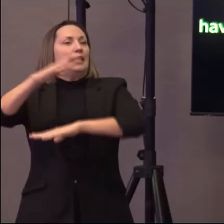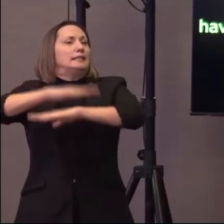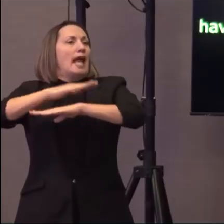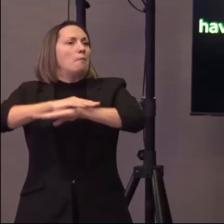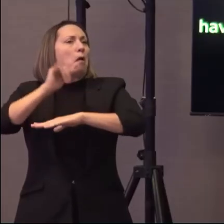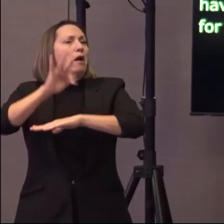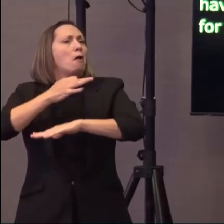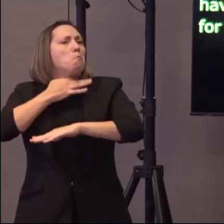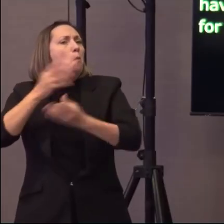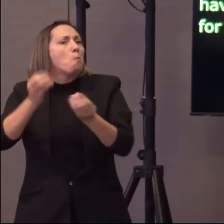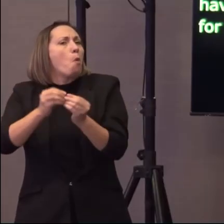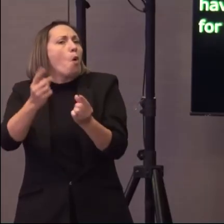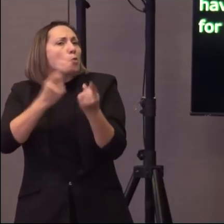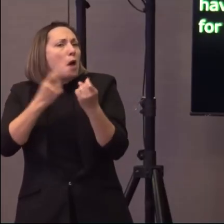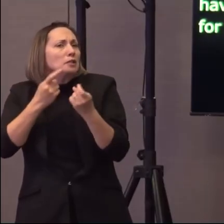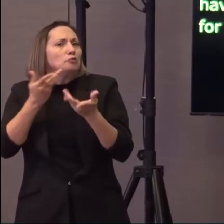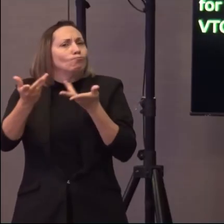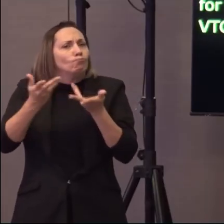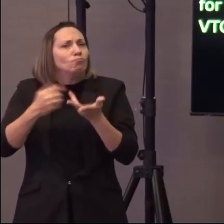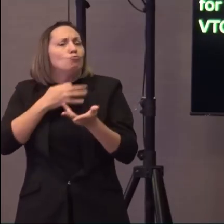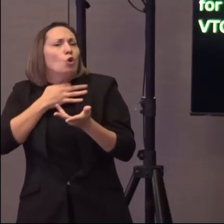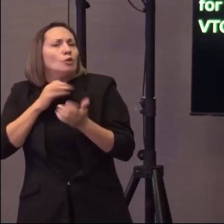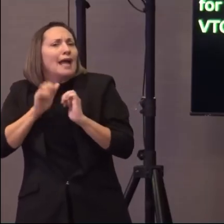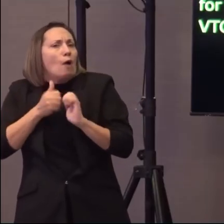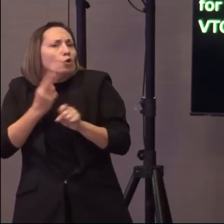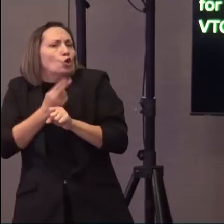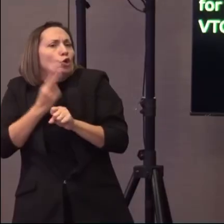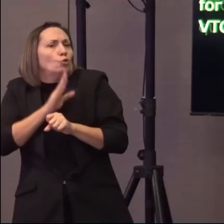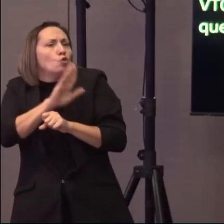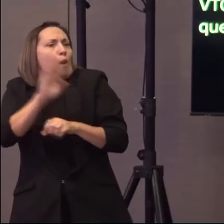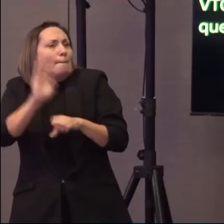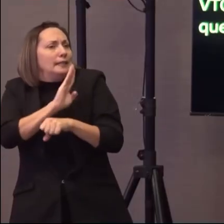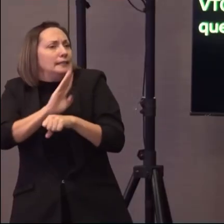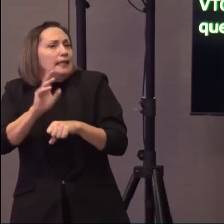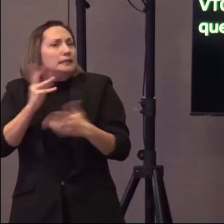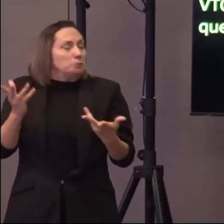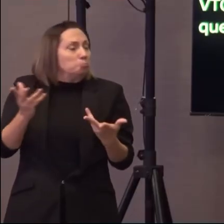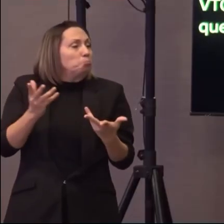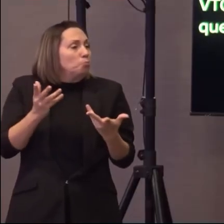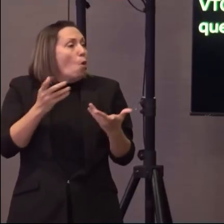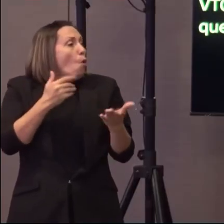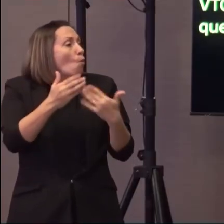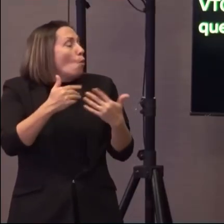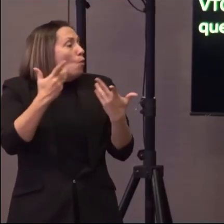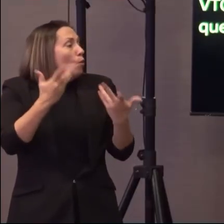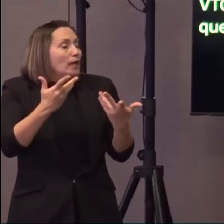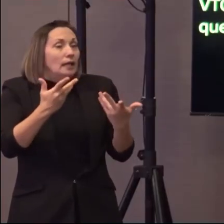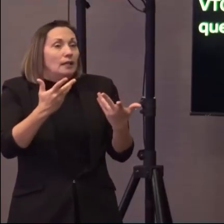other questions or conversations of how this could be used in your business or your company, or where